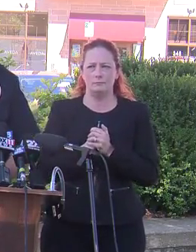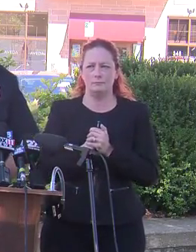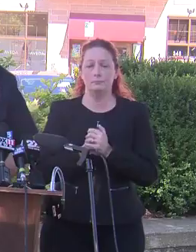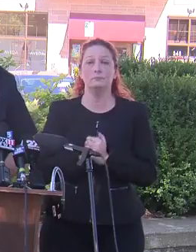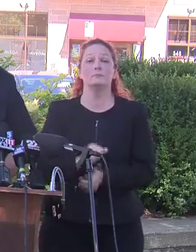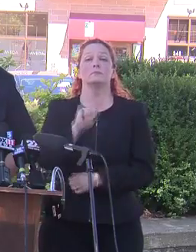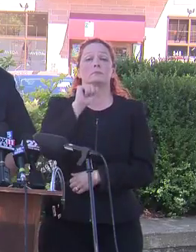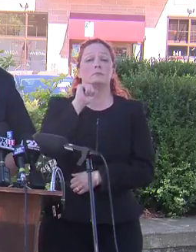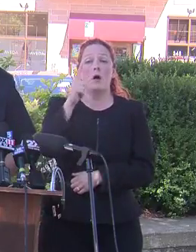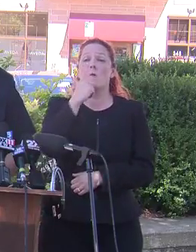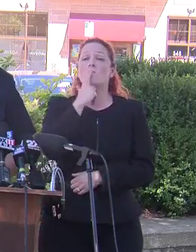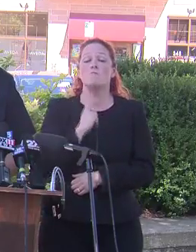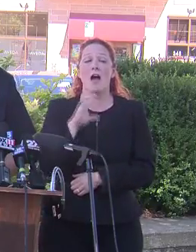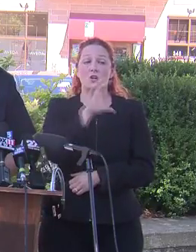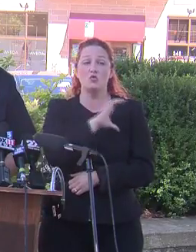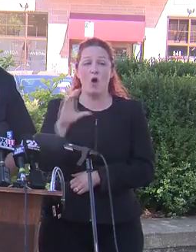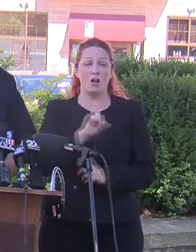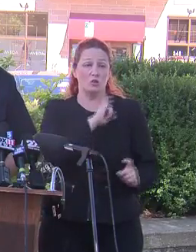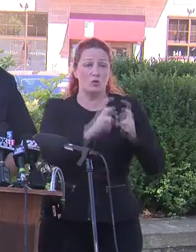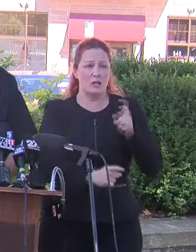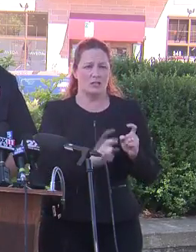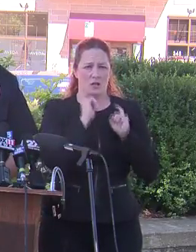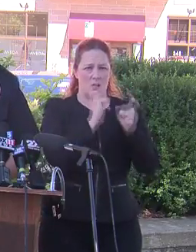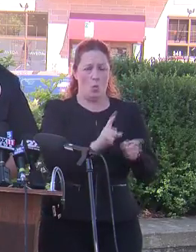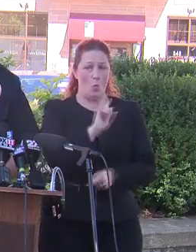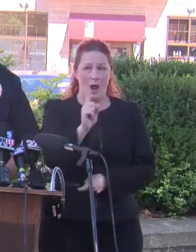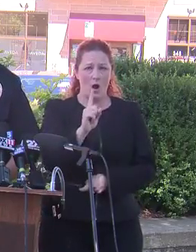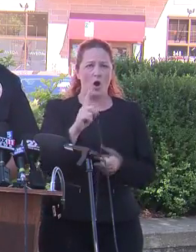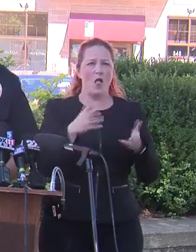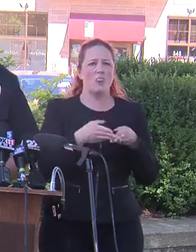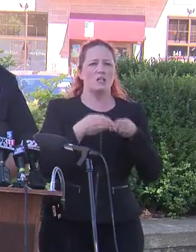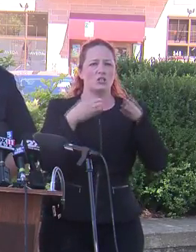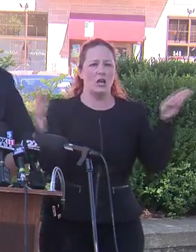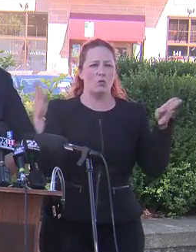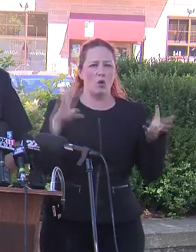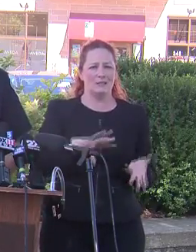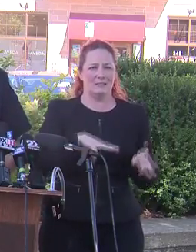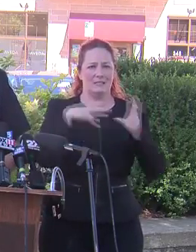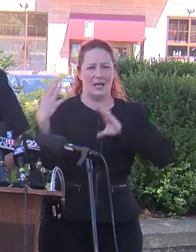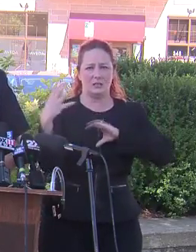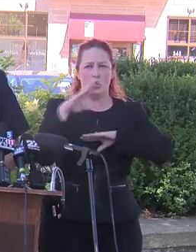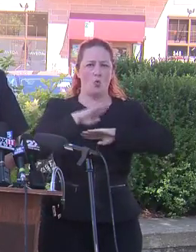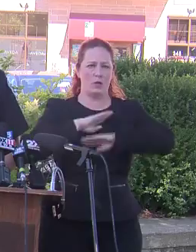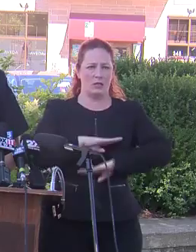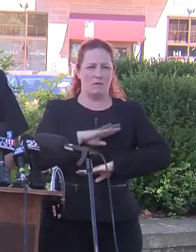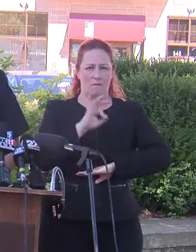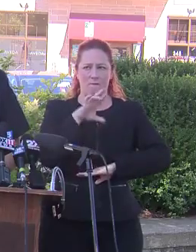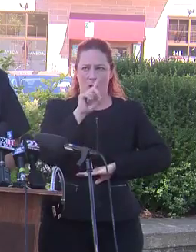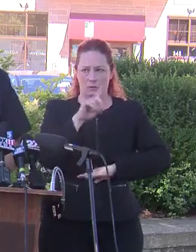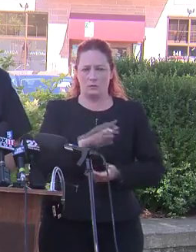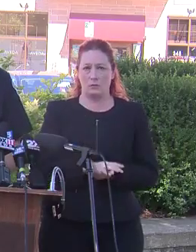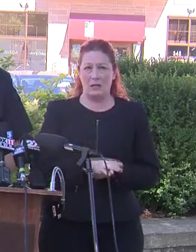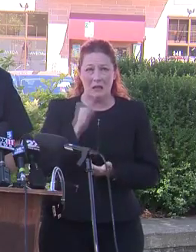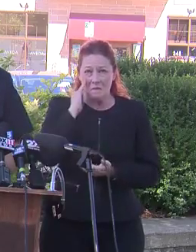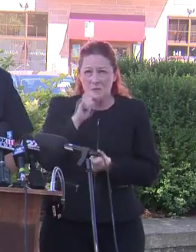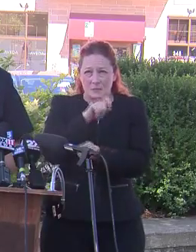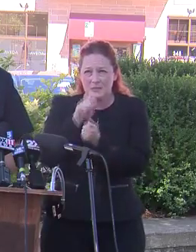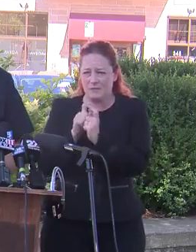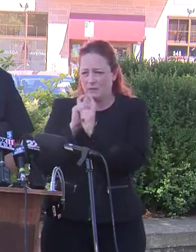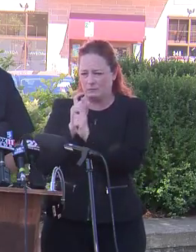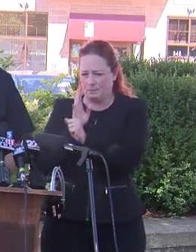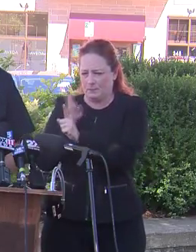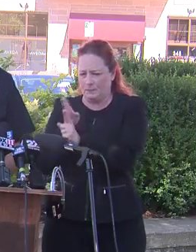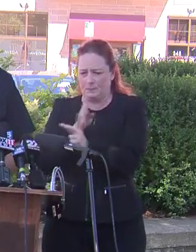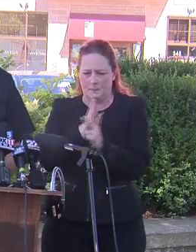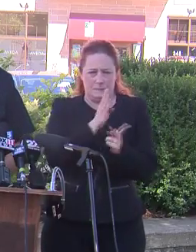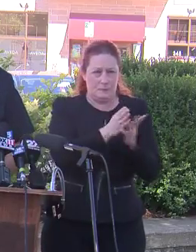are going to the General Disaster Relief Fund. If folks want to make and donate specific donations